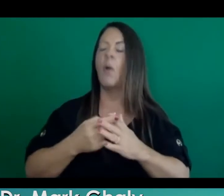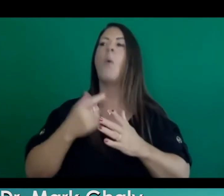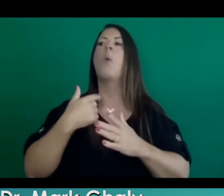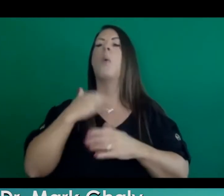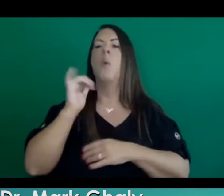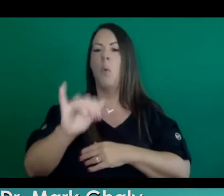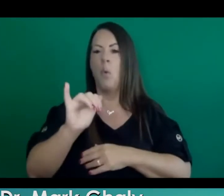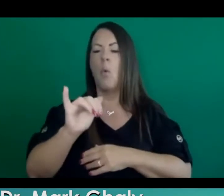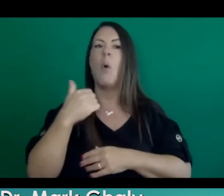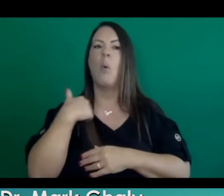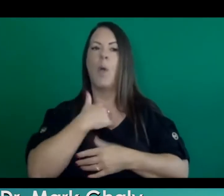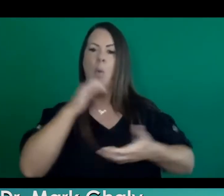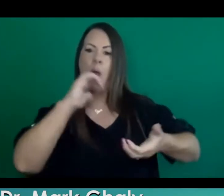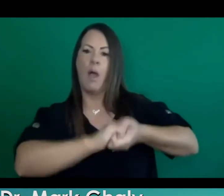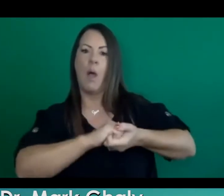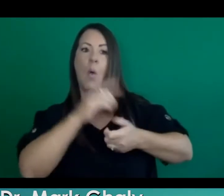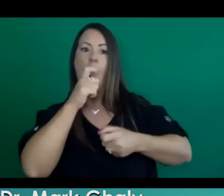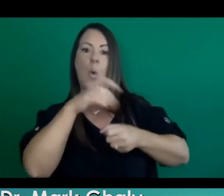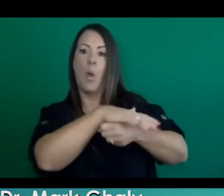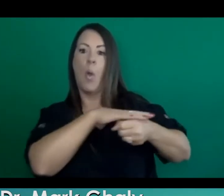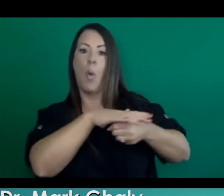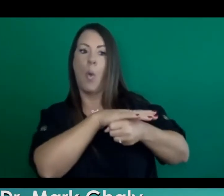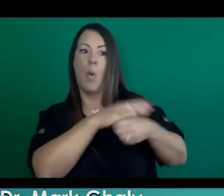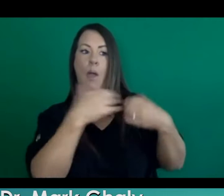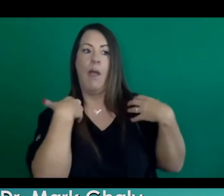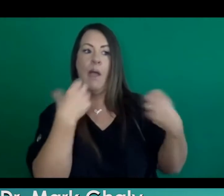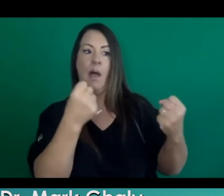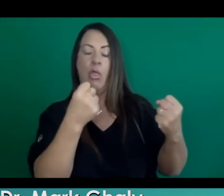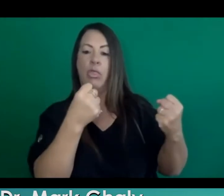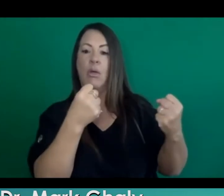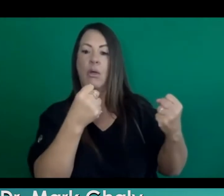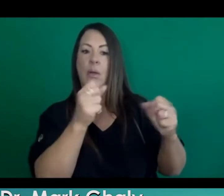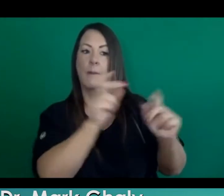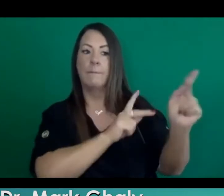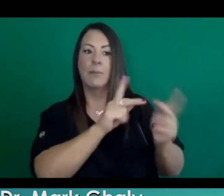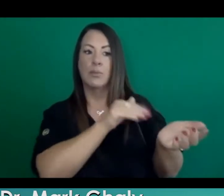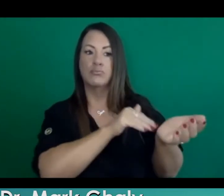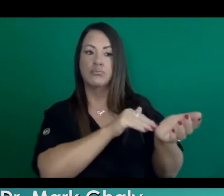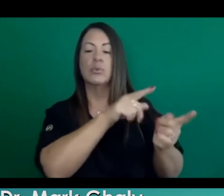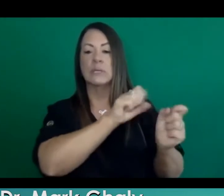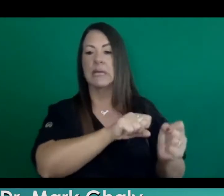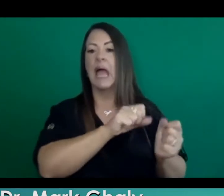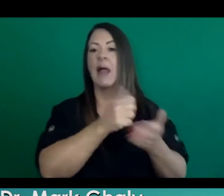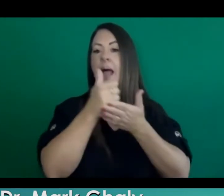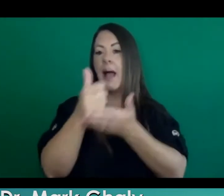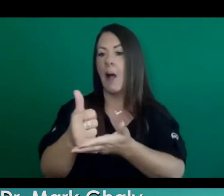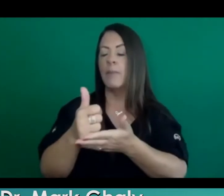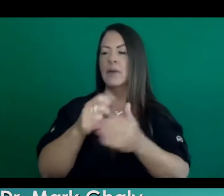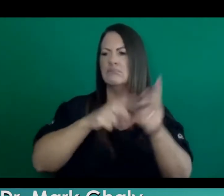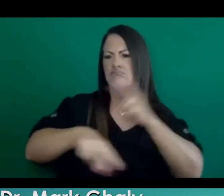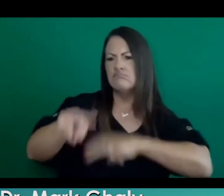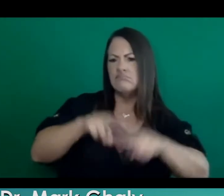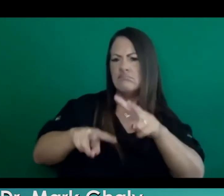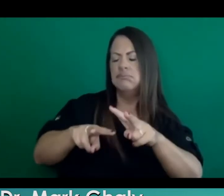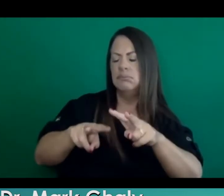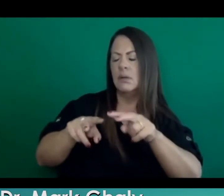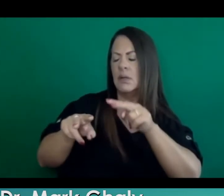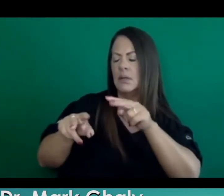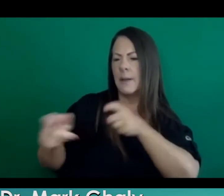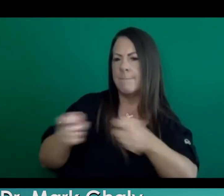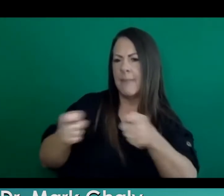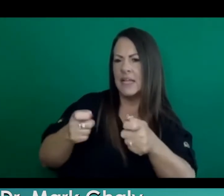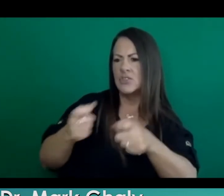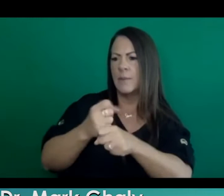health partners, who again have that responsibility and do a fantastic job of managing and setting up the shelters